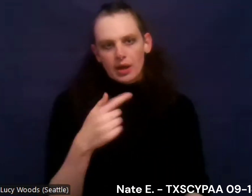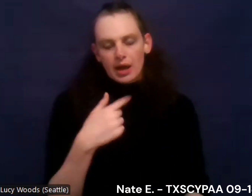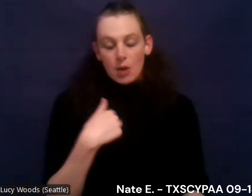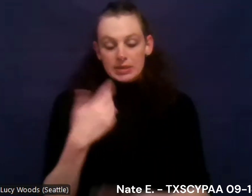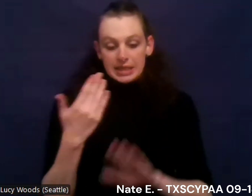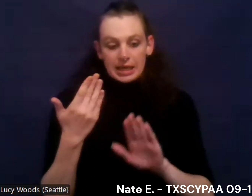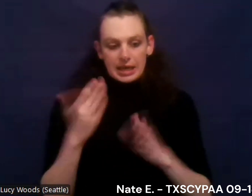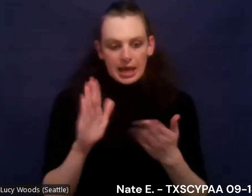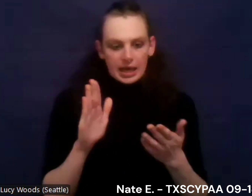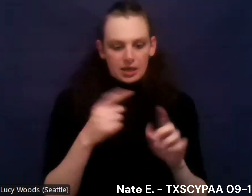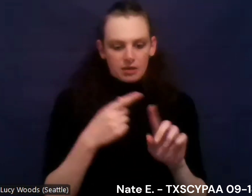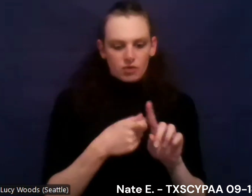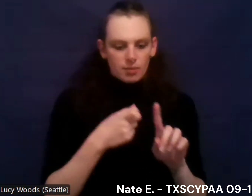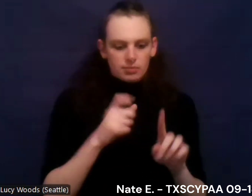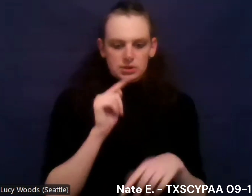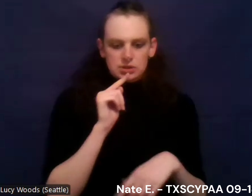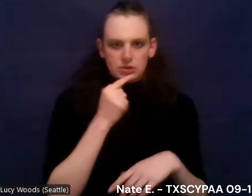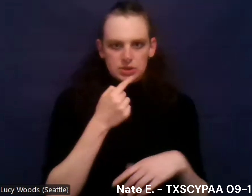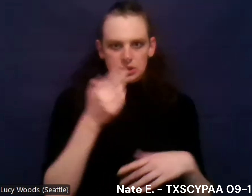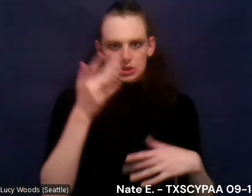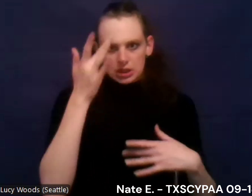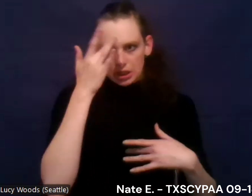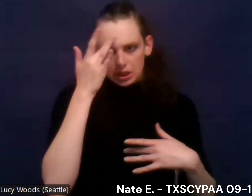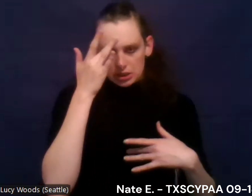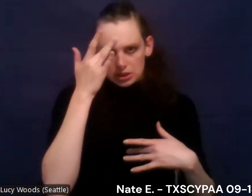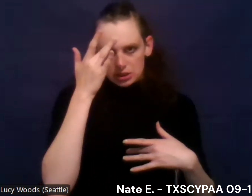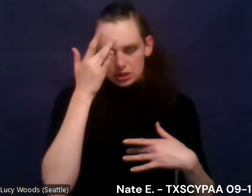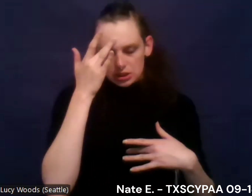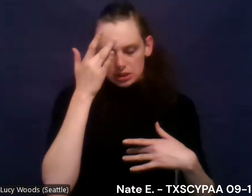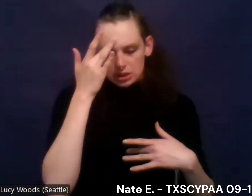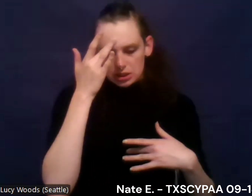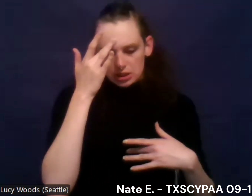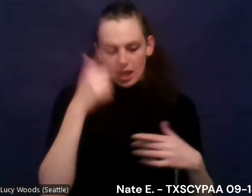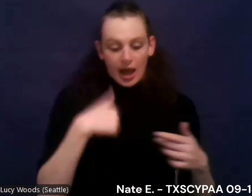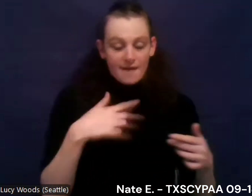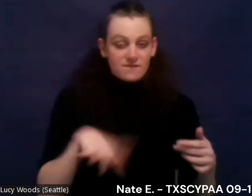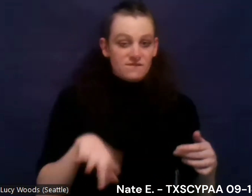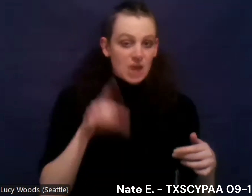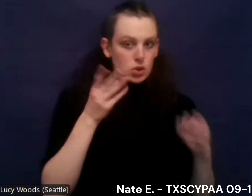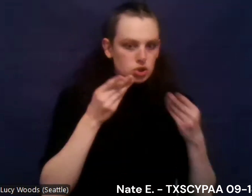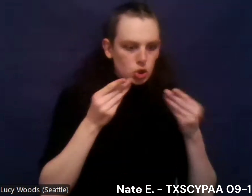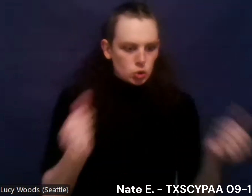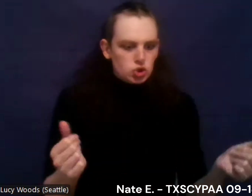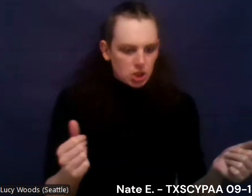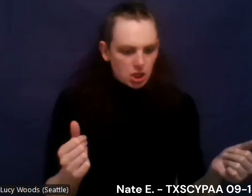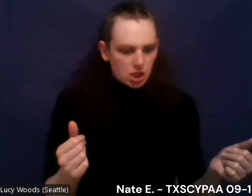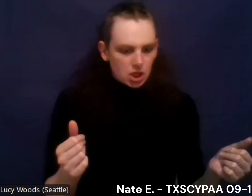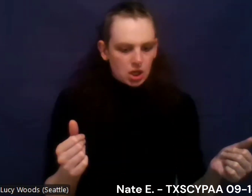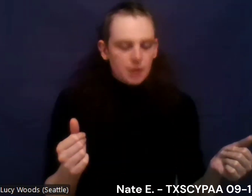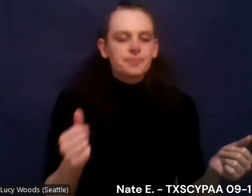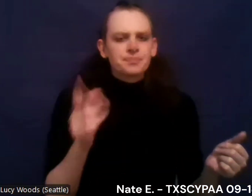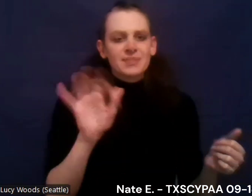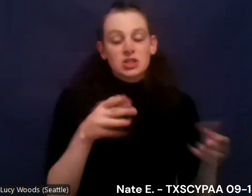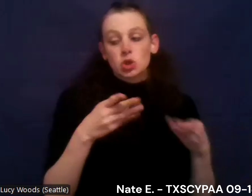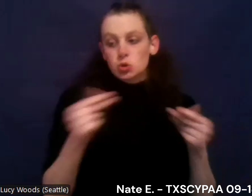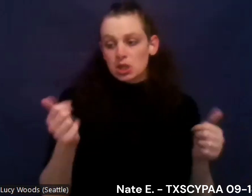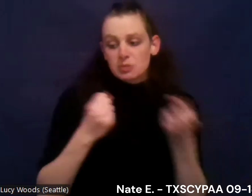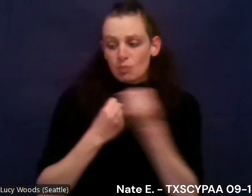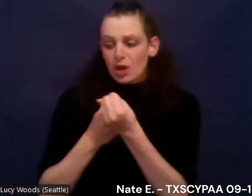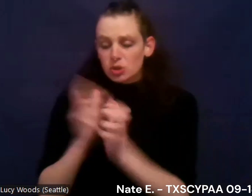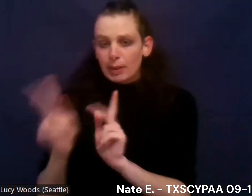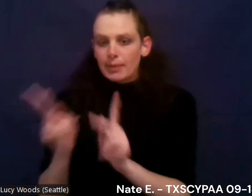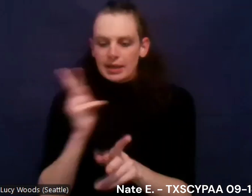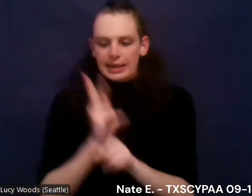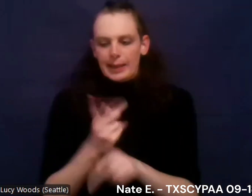a terminal illness. I found a solution to that illness. And what's really cool is like that solution of sponsoring people is what keeps me